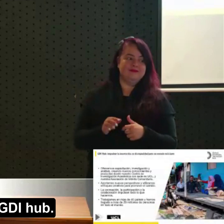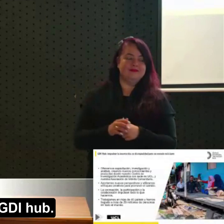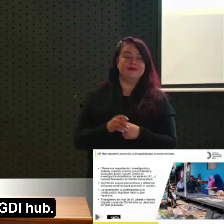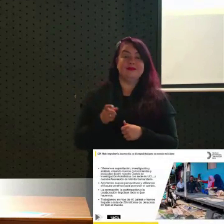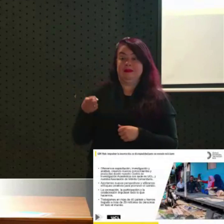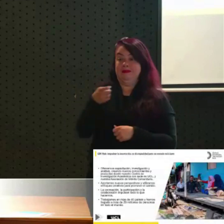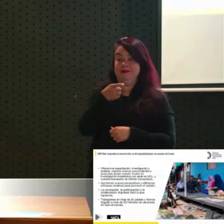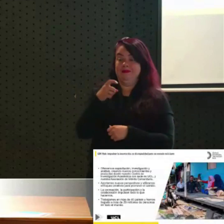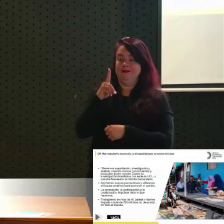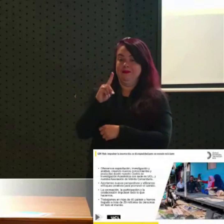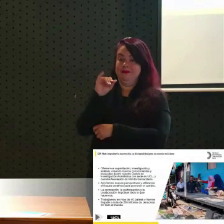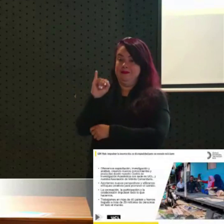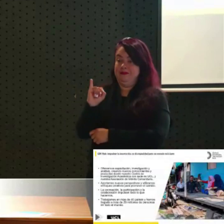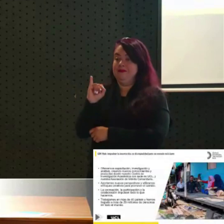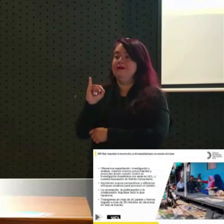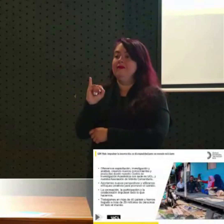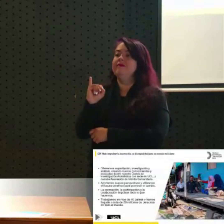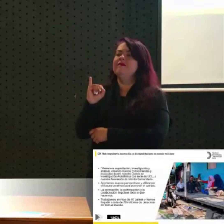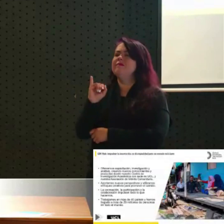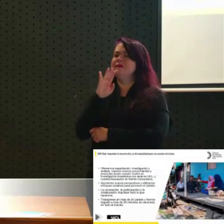GDI Hub